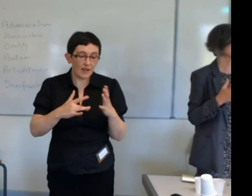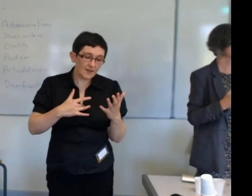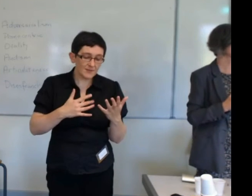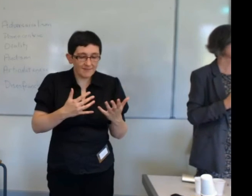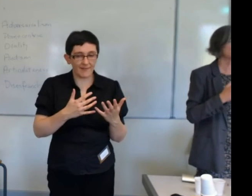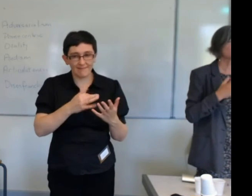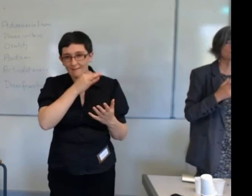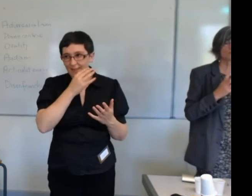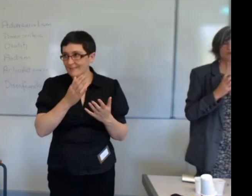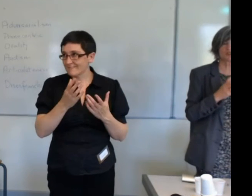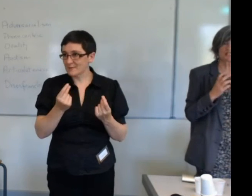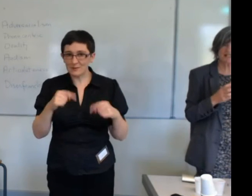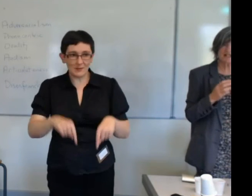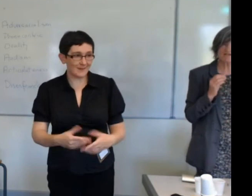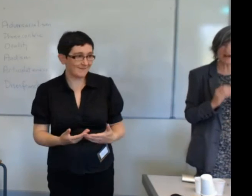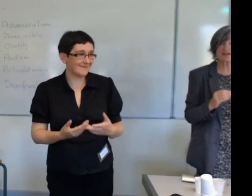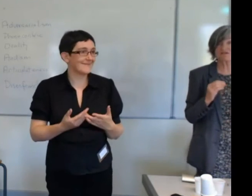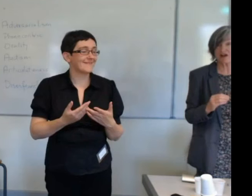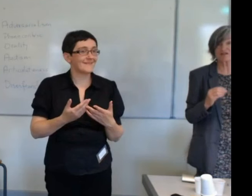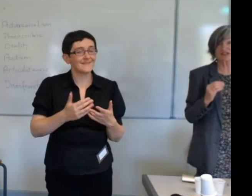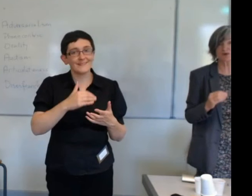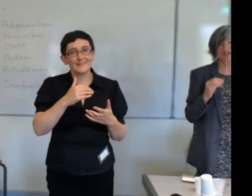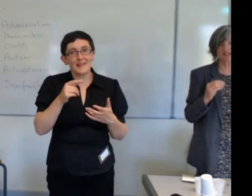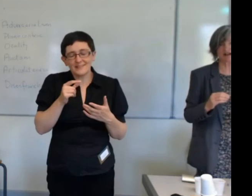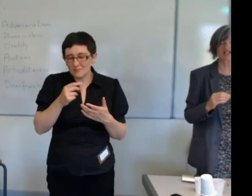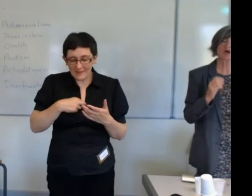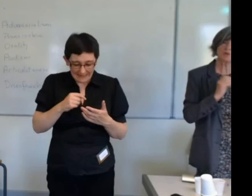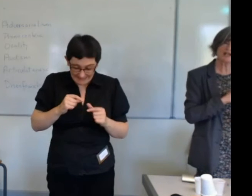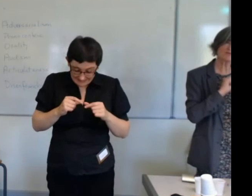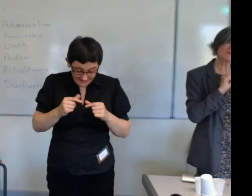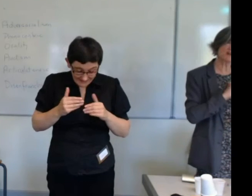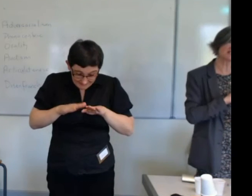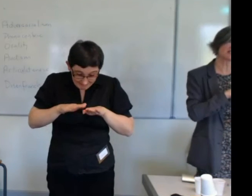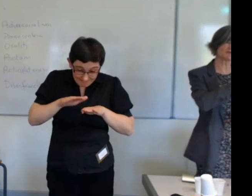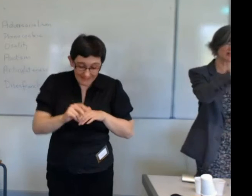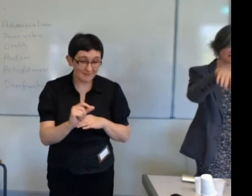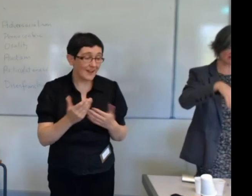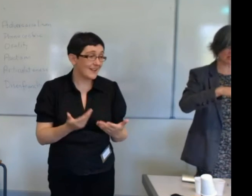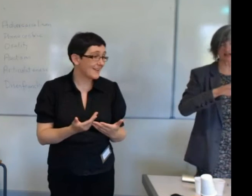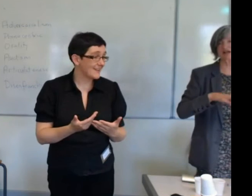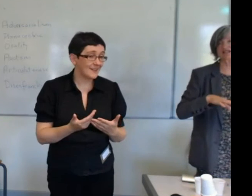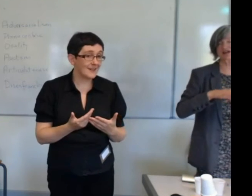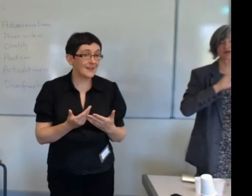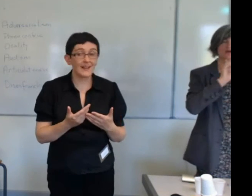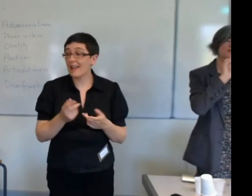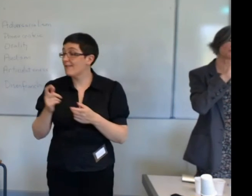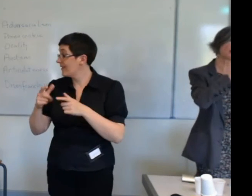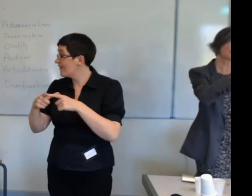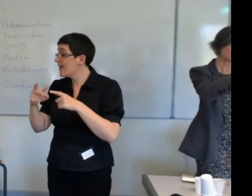think this is a very, very small start. We have providing, I've left out cards there. We also